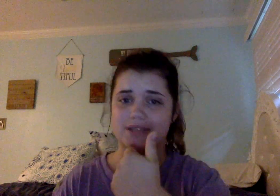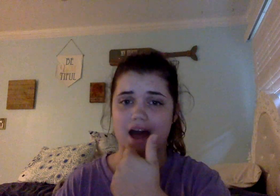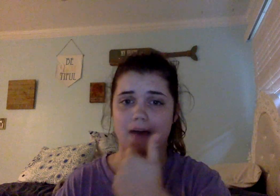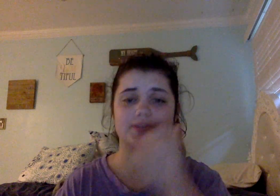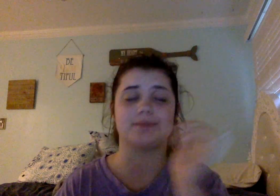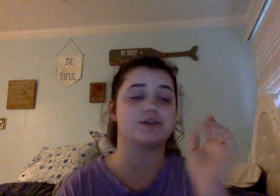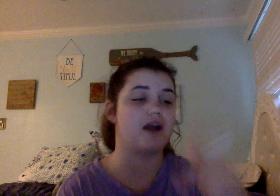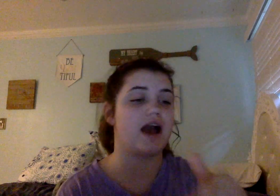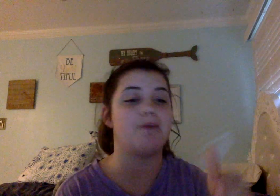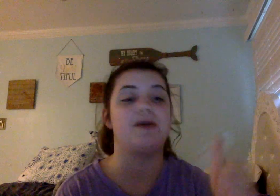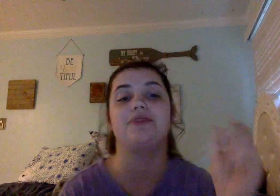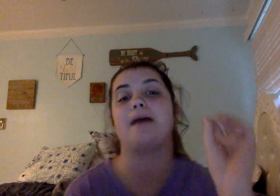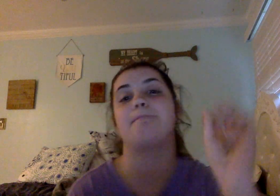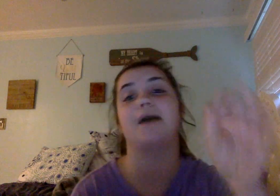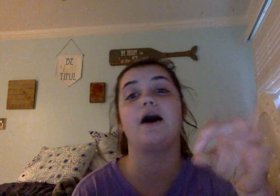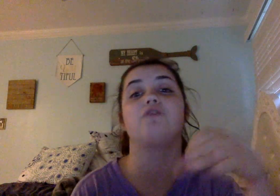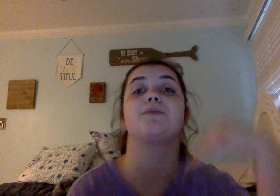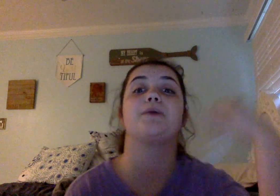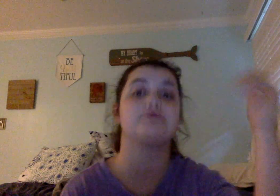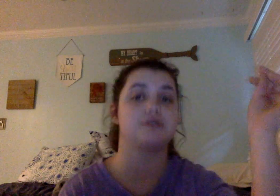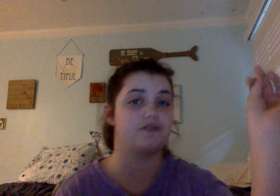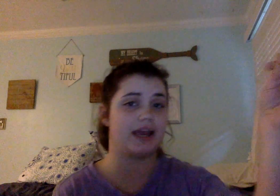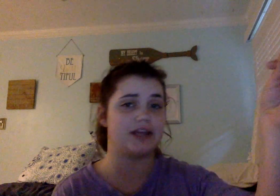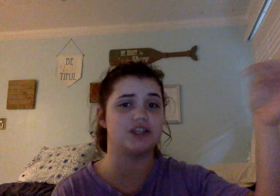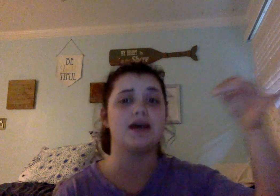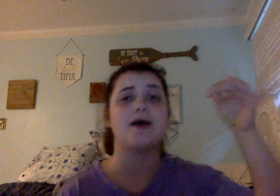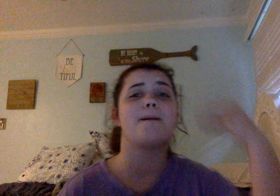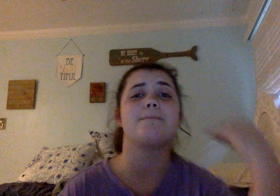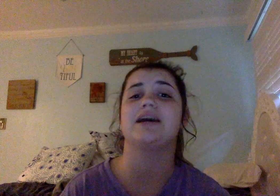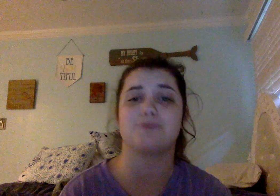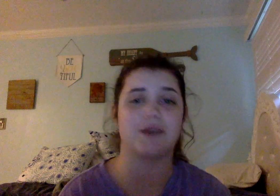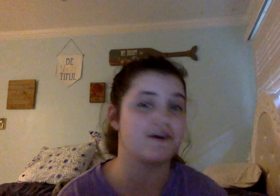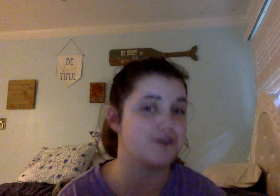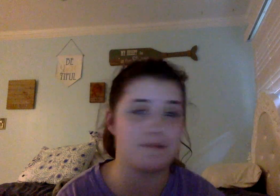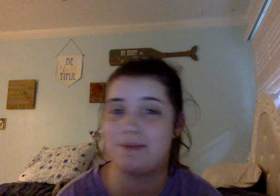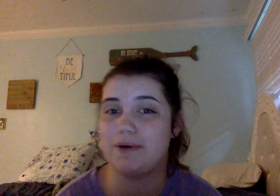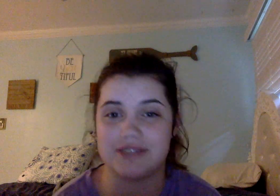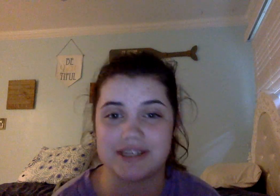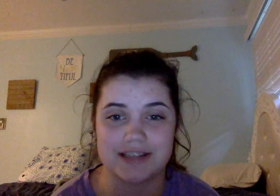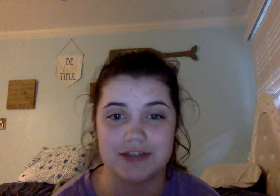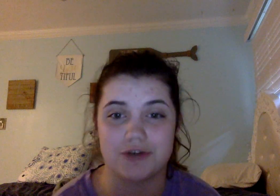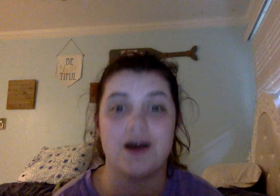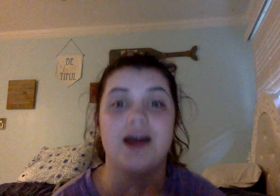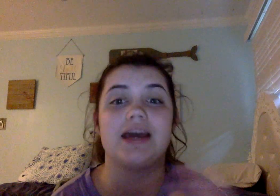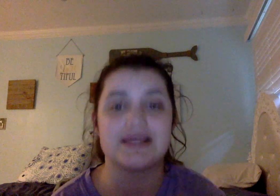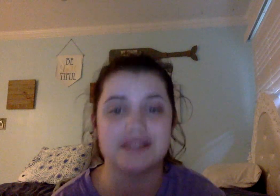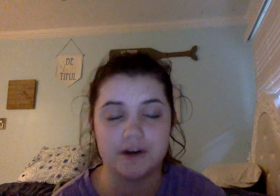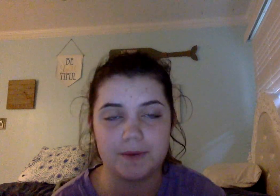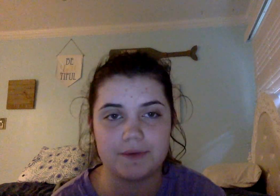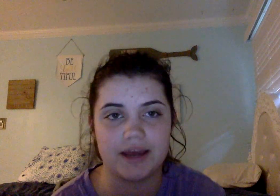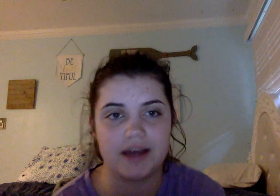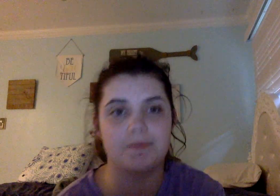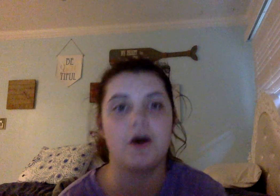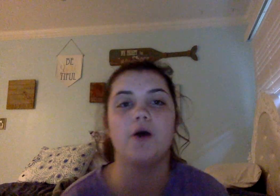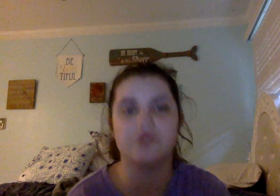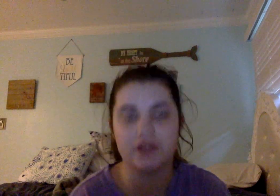up, subscribe, hit that bell for the post notifications, because we all know my posting schedule is a little bit random. Hopefully it'll